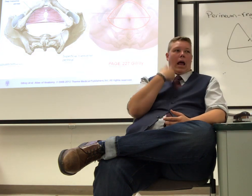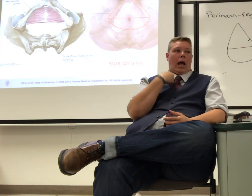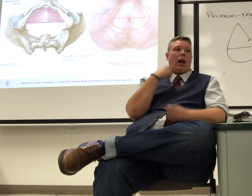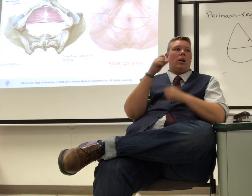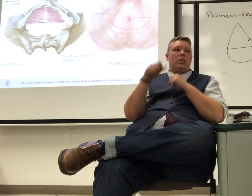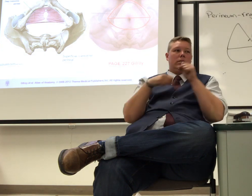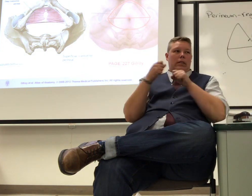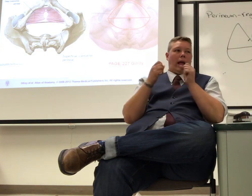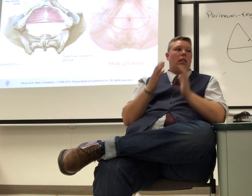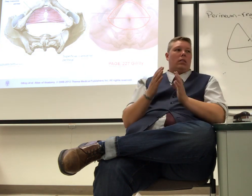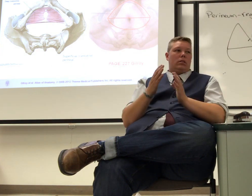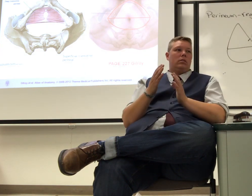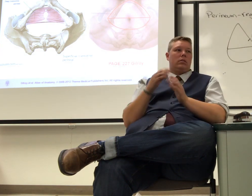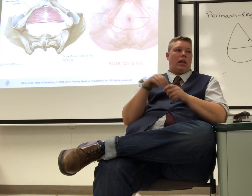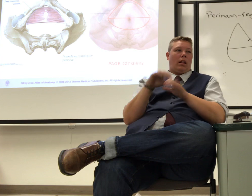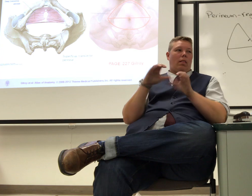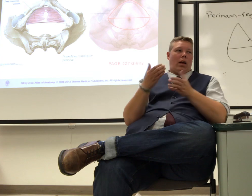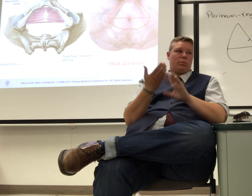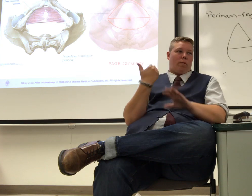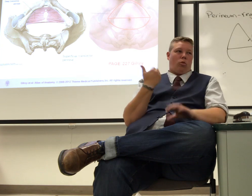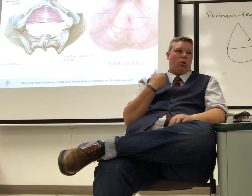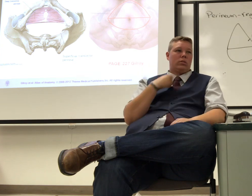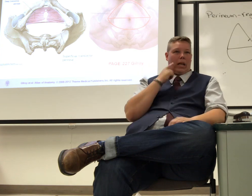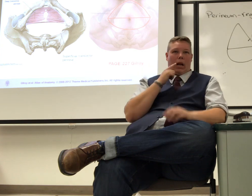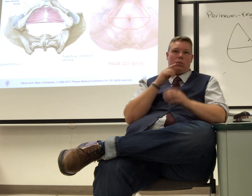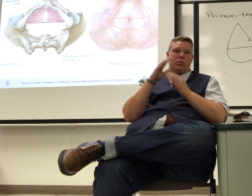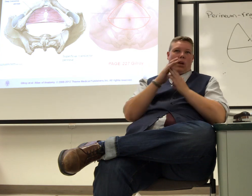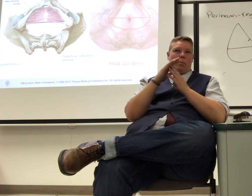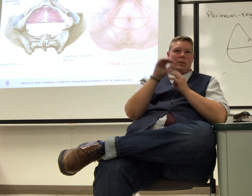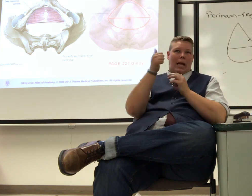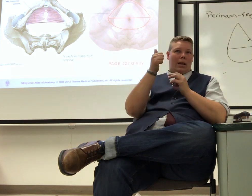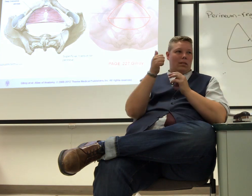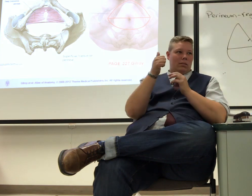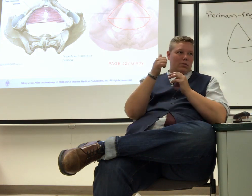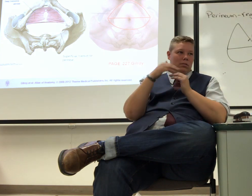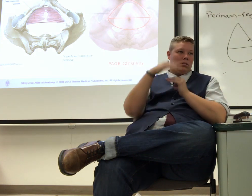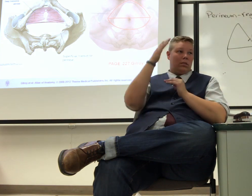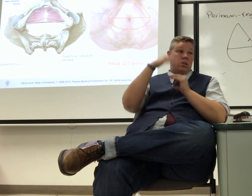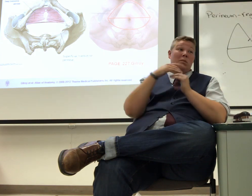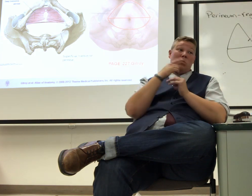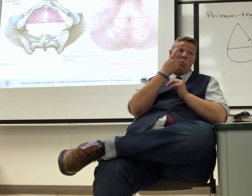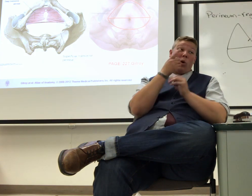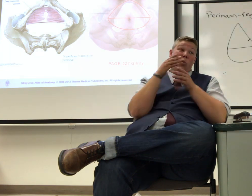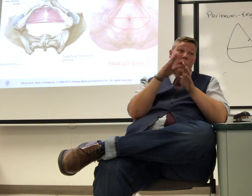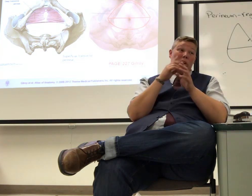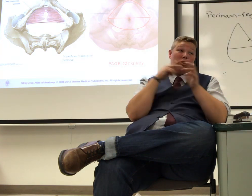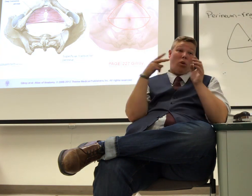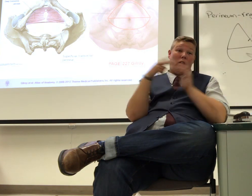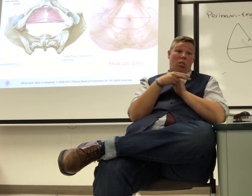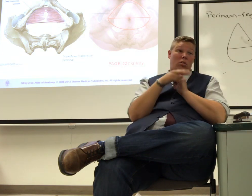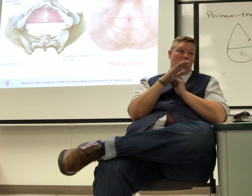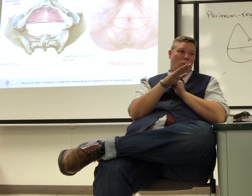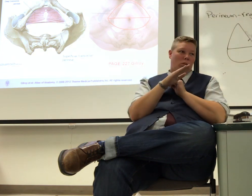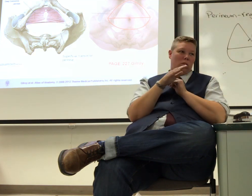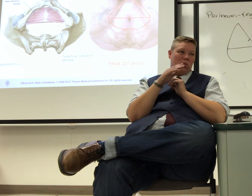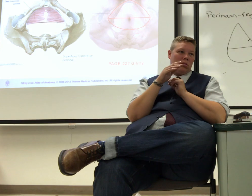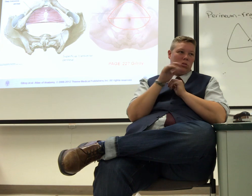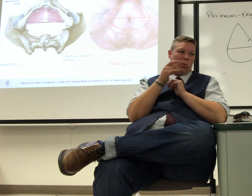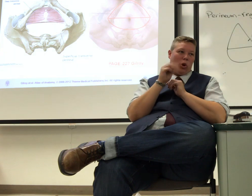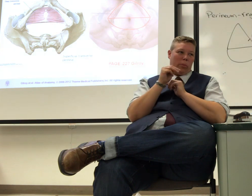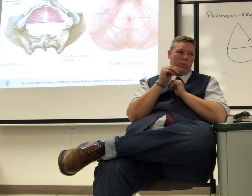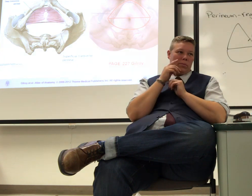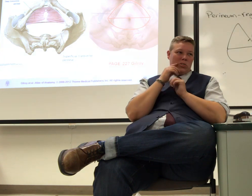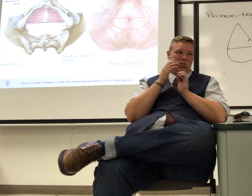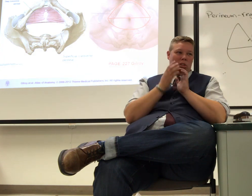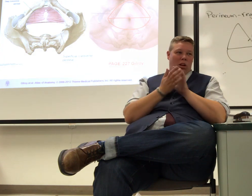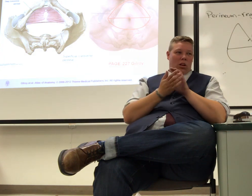any national race, or at least that's what he told me. That's one way to sterilize yourself, right? Just crush your perineal region, sit on that